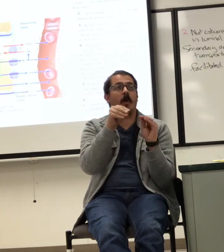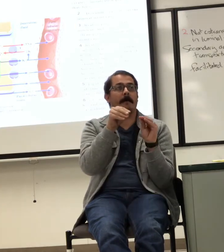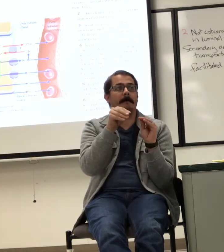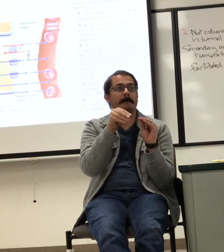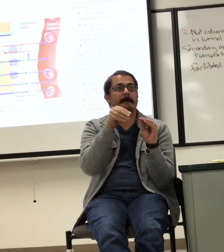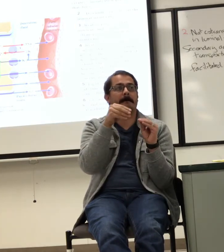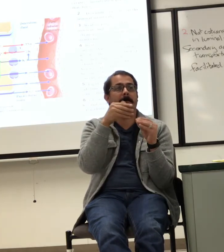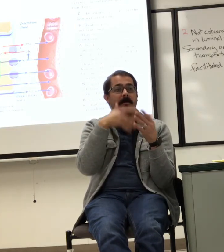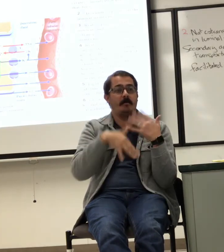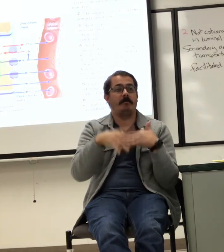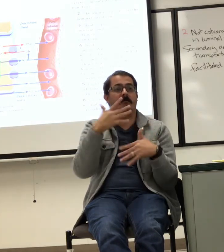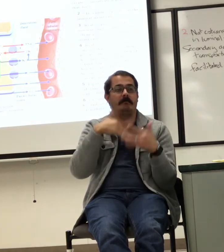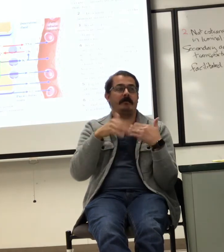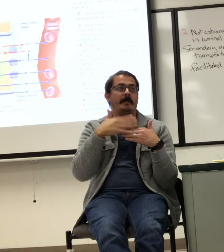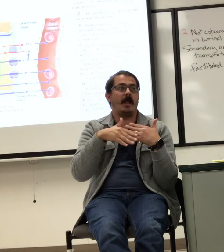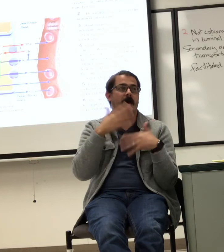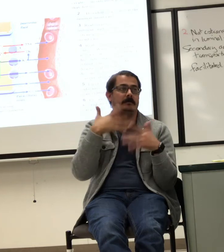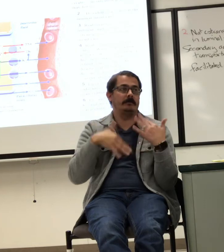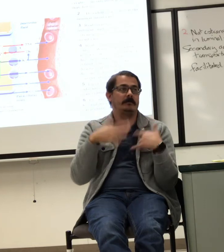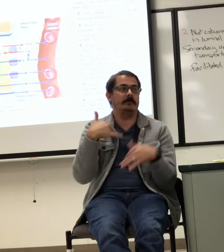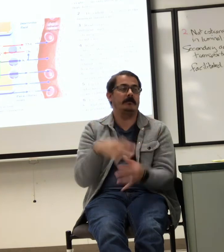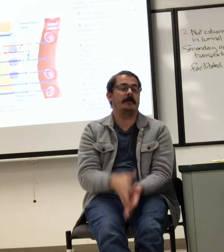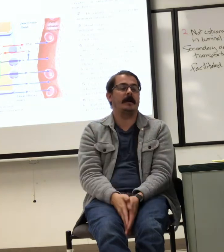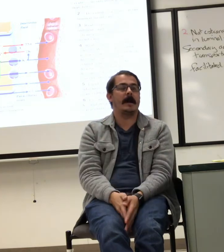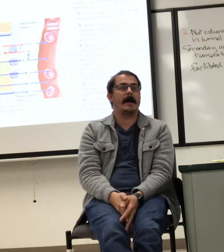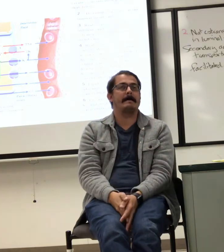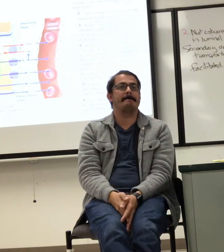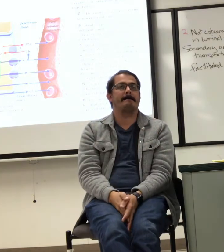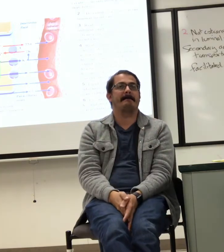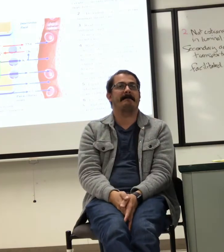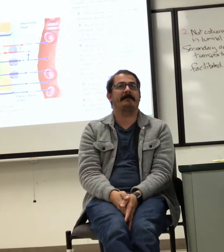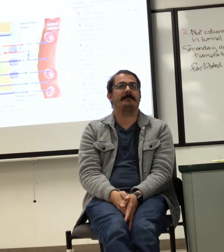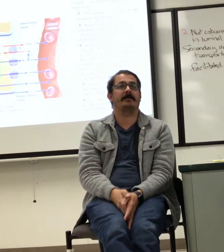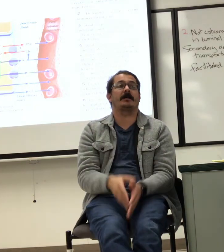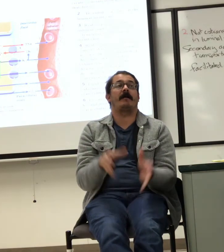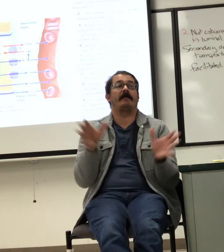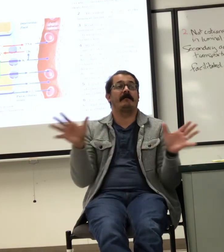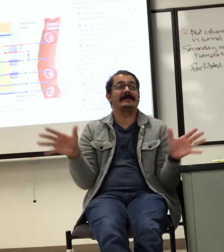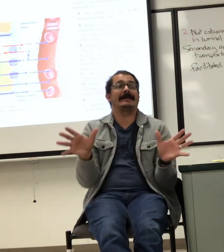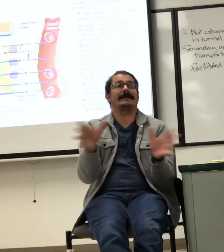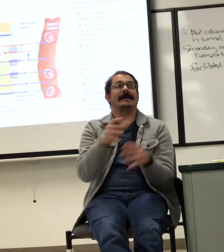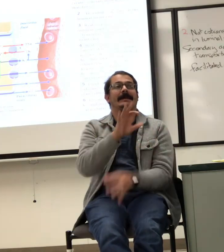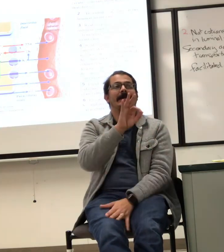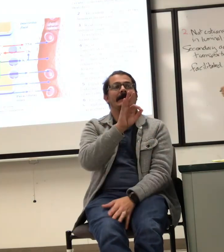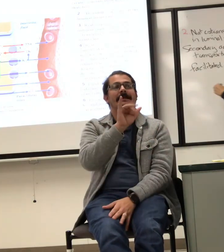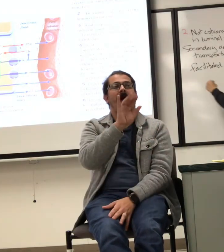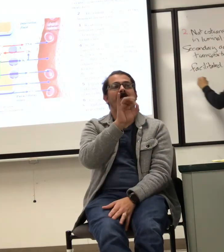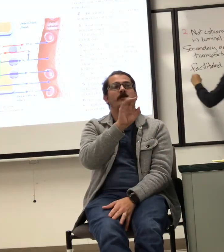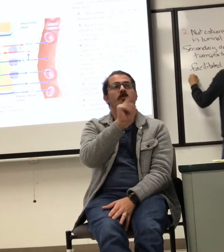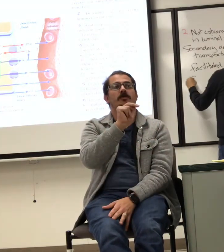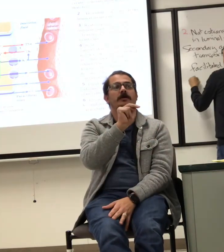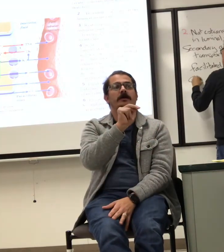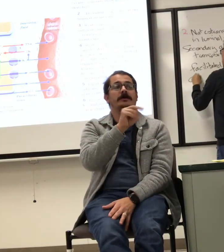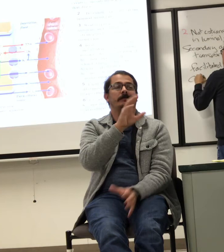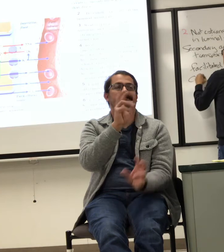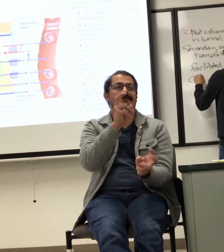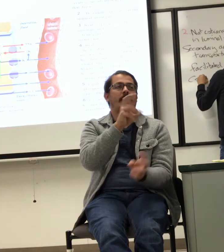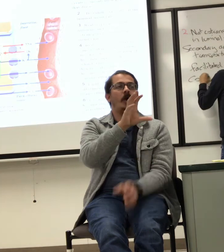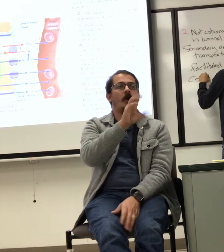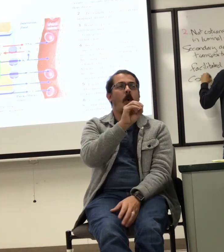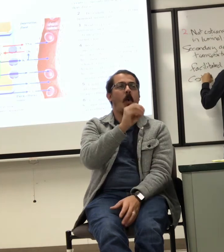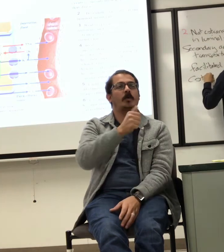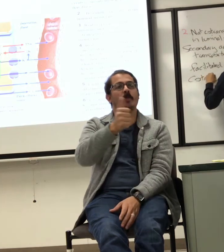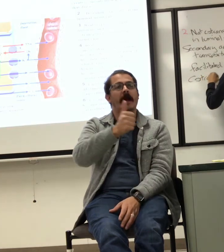into the bloodstream. So this facilitated diffusion is a co-transport of